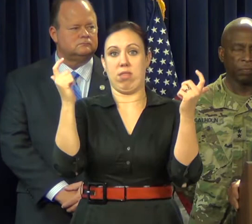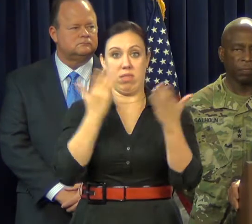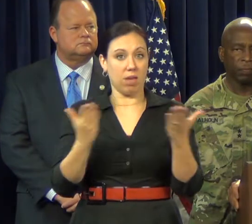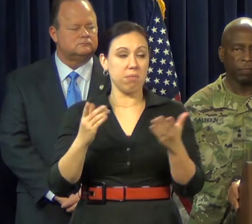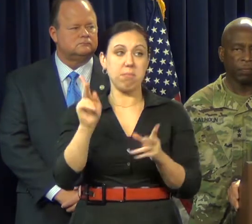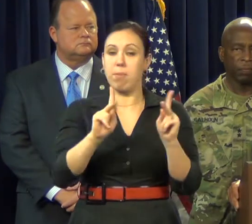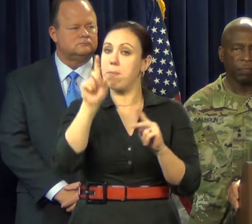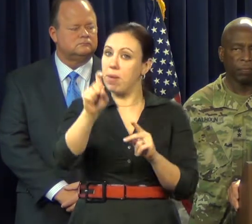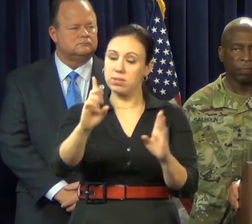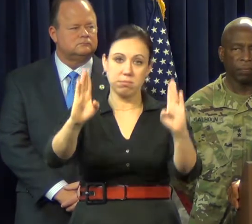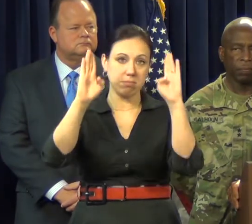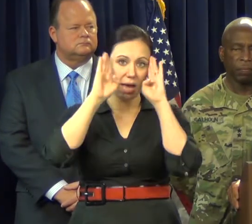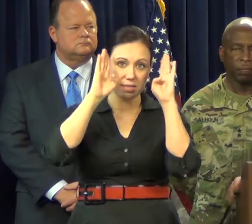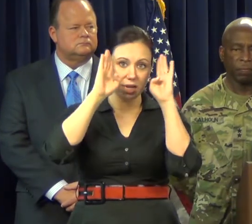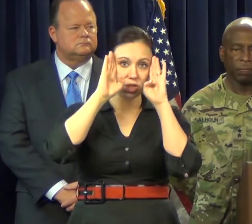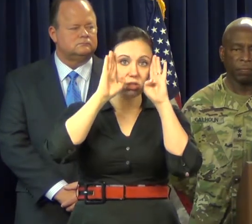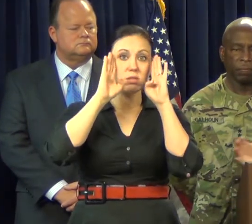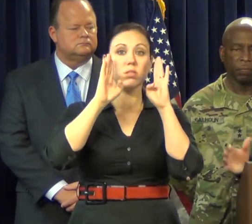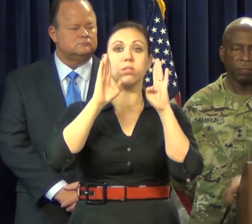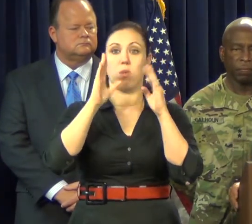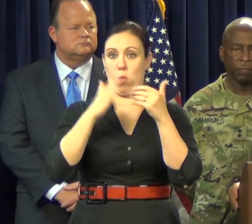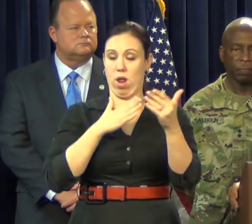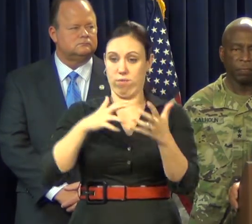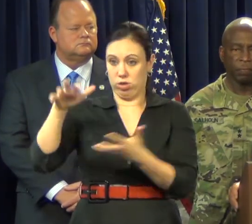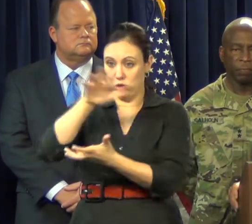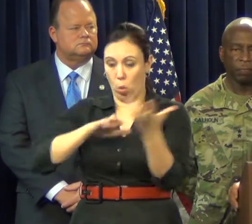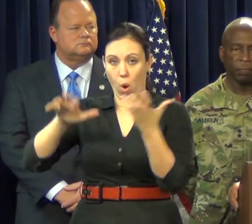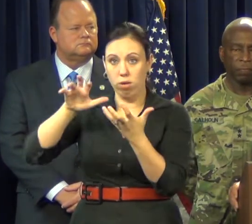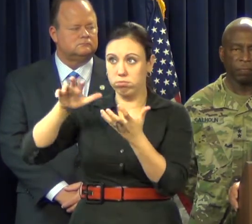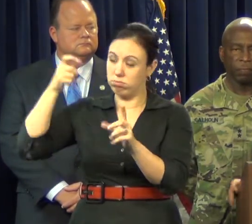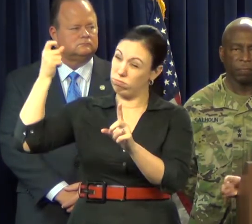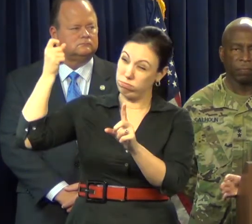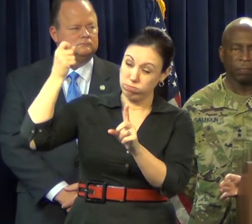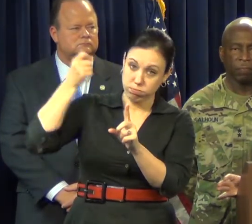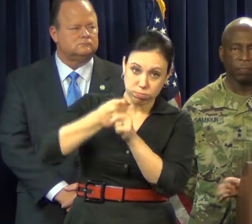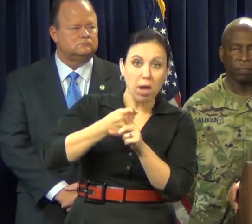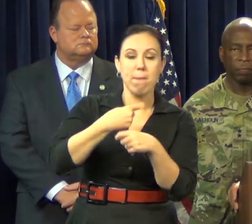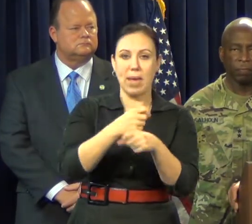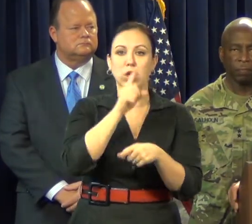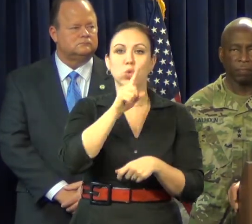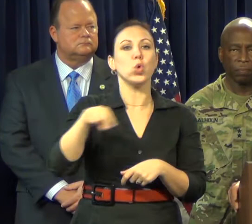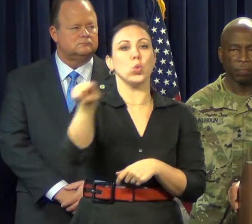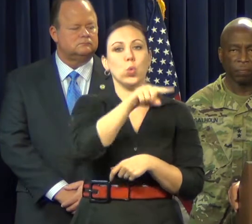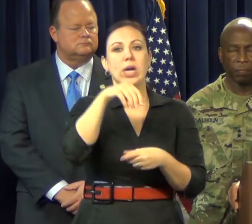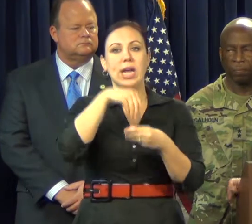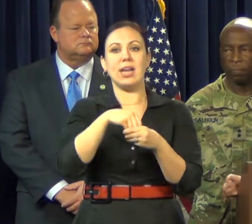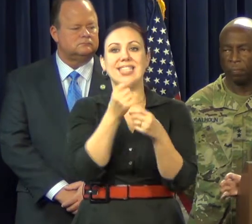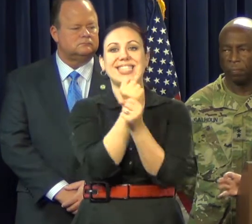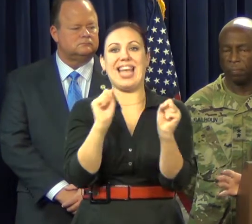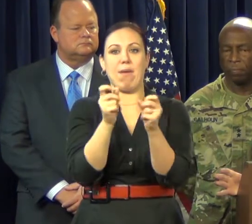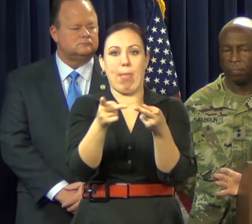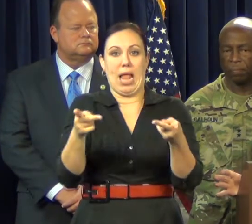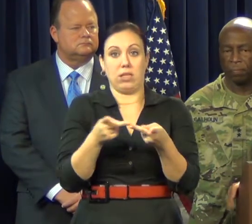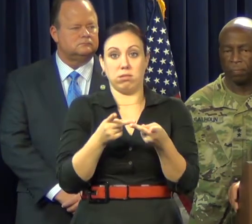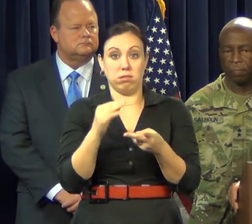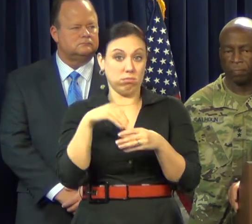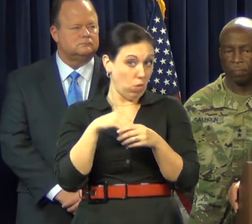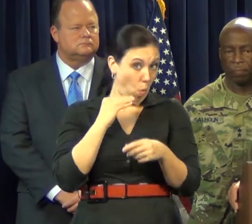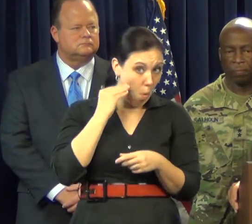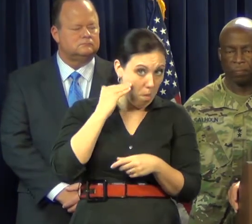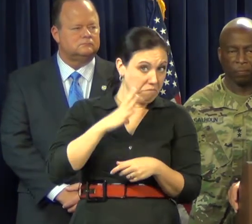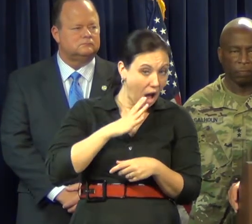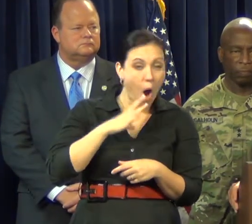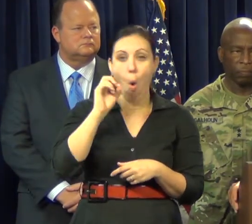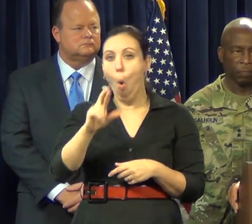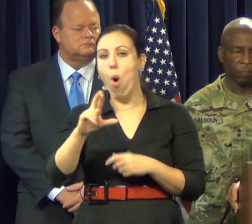to pay attention, and when the storm begins to move in, make sure they're in a safe and secure place in their home if they know where the nearest